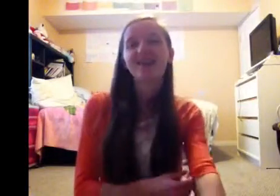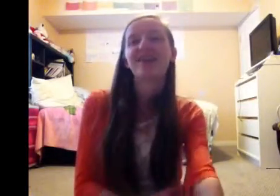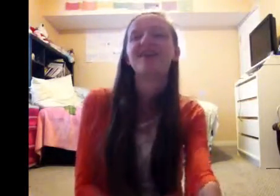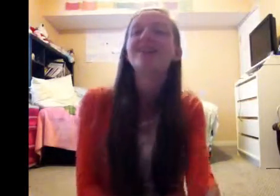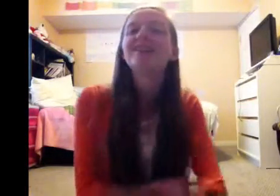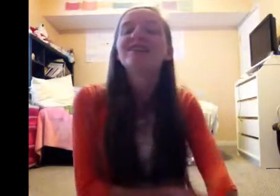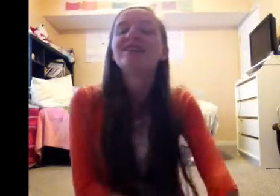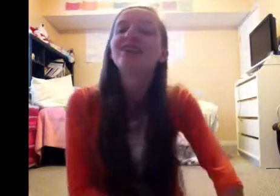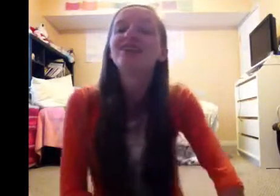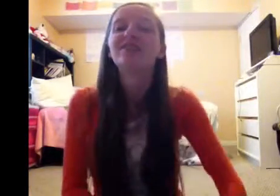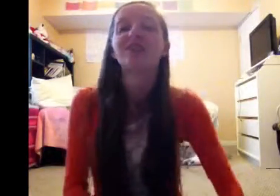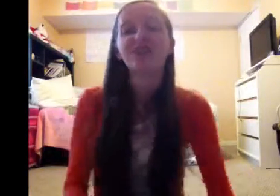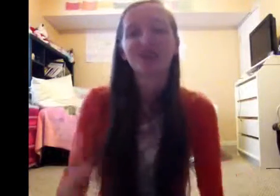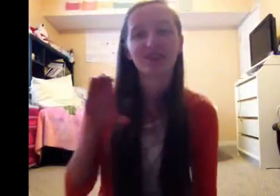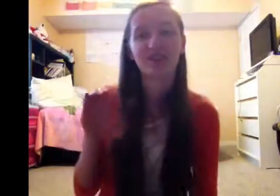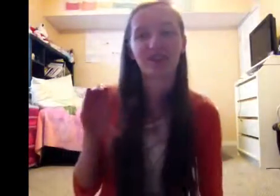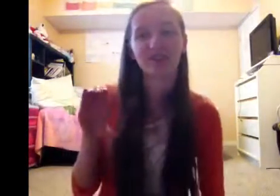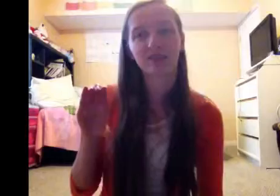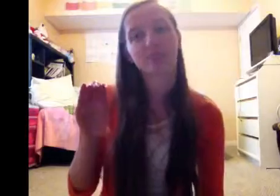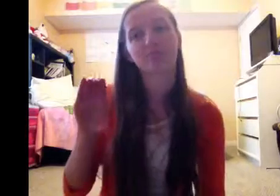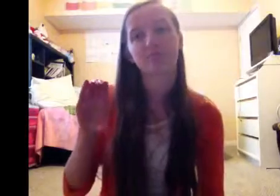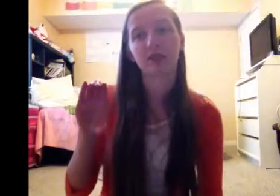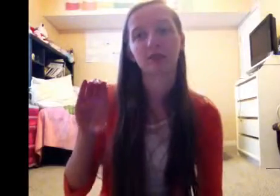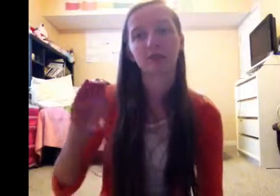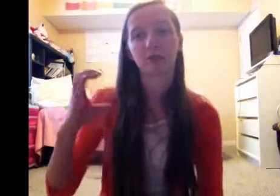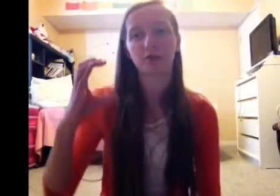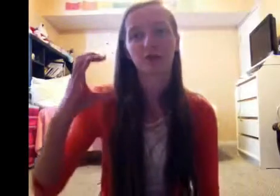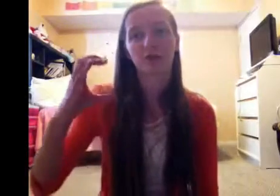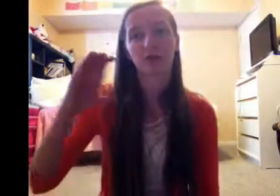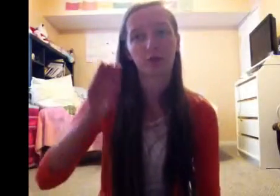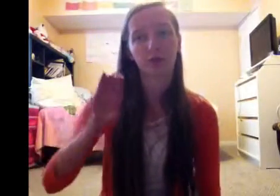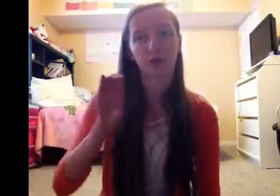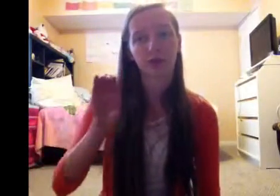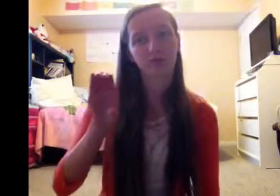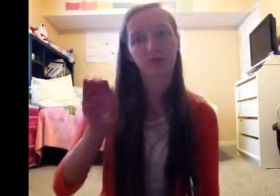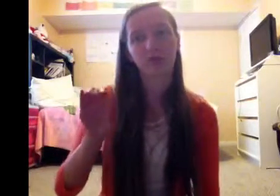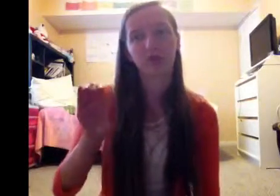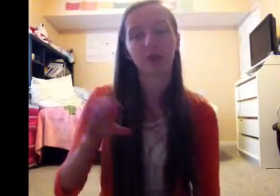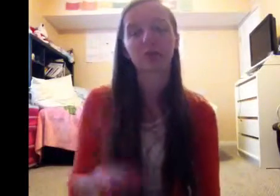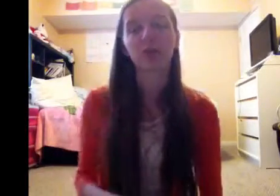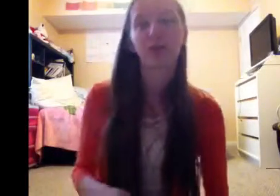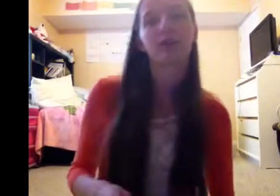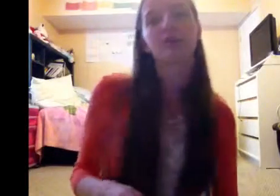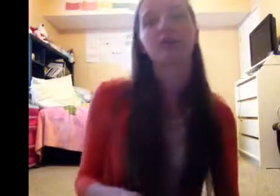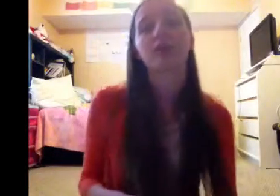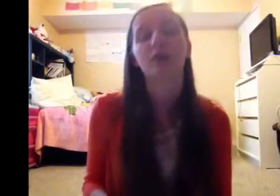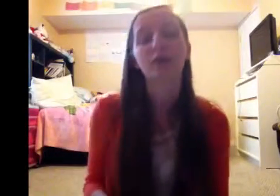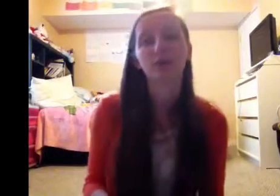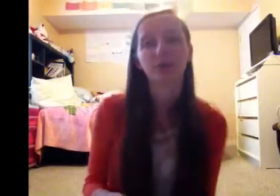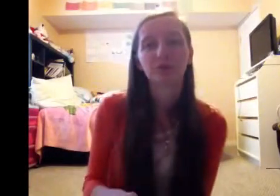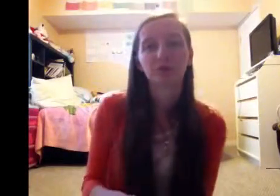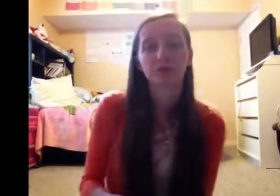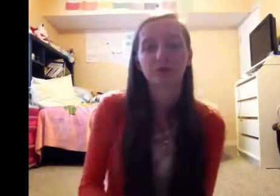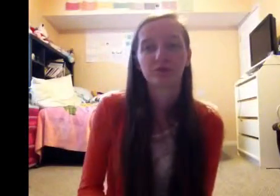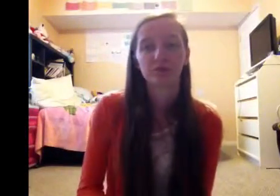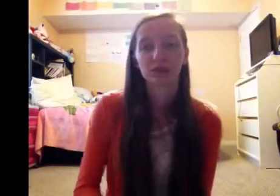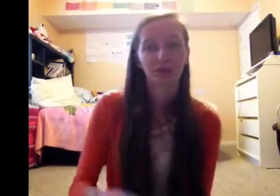Okay, so 100 is just this, like, no, sorry, just put like 100. So,